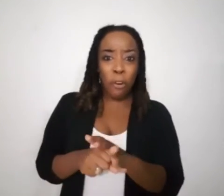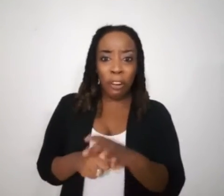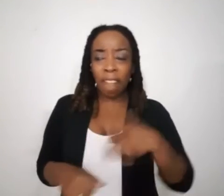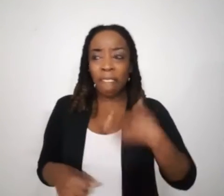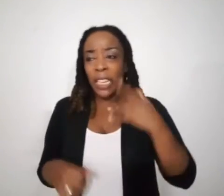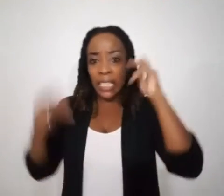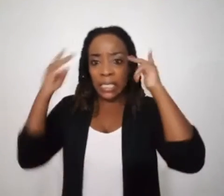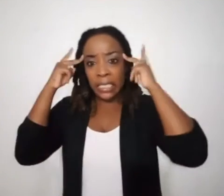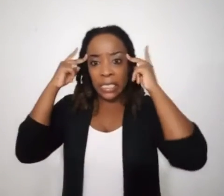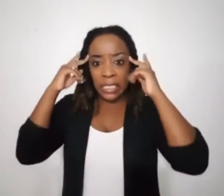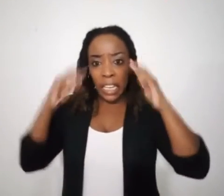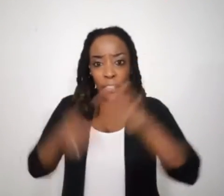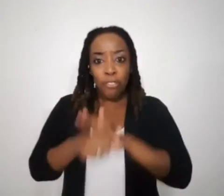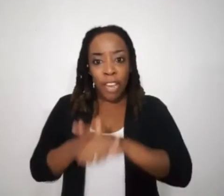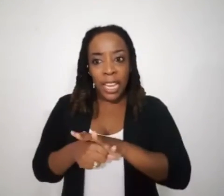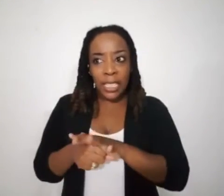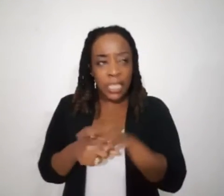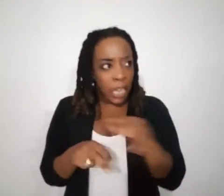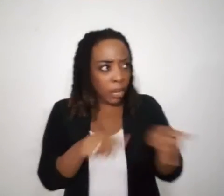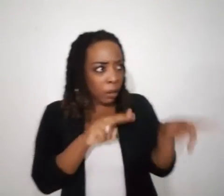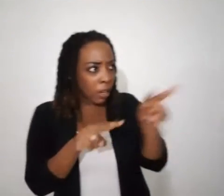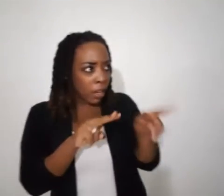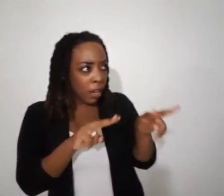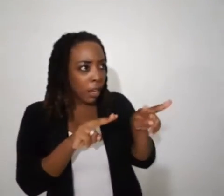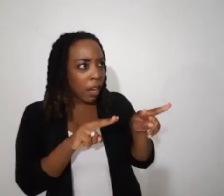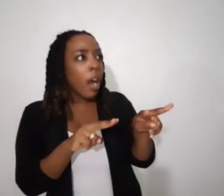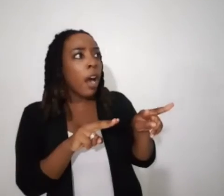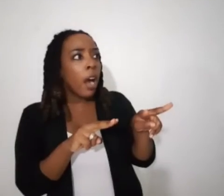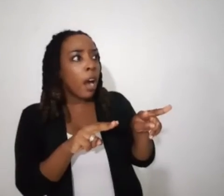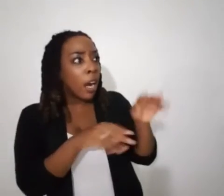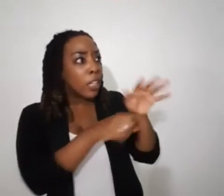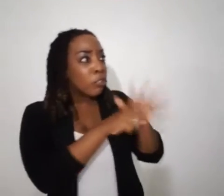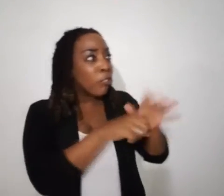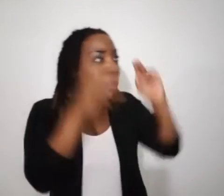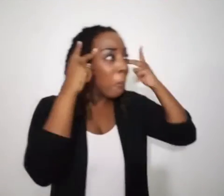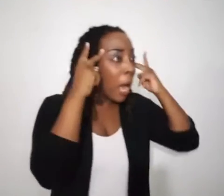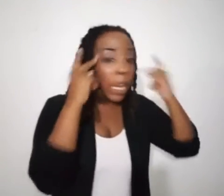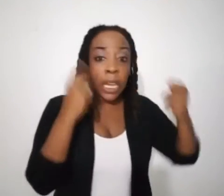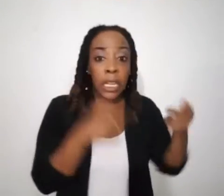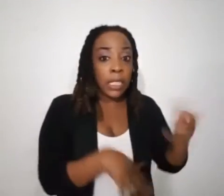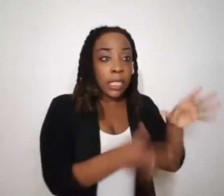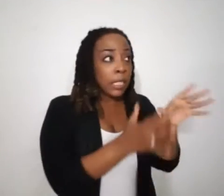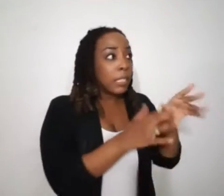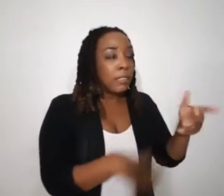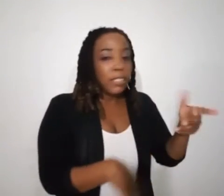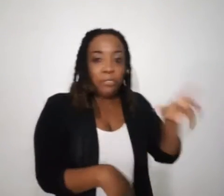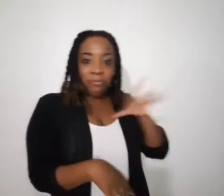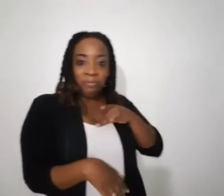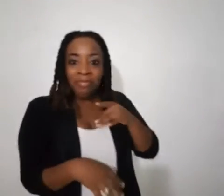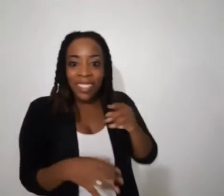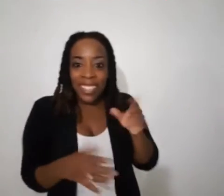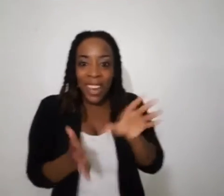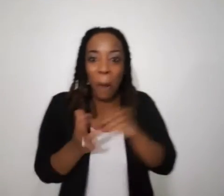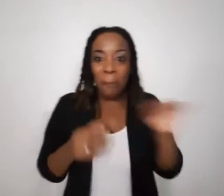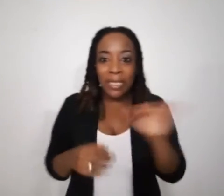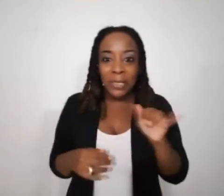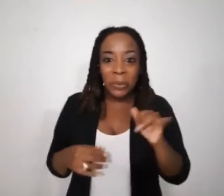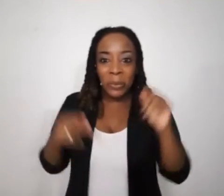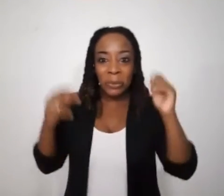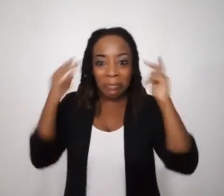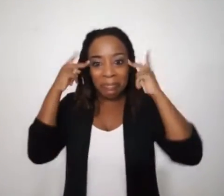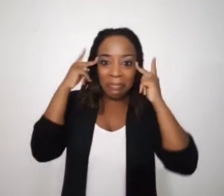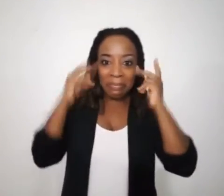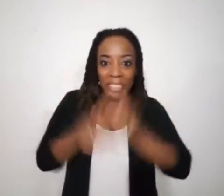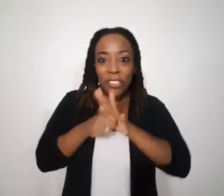stress. They see you and they see that you are anxious too. So they can become a little stressed too